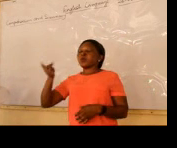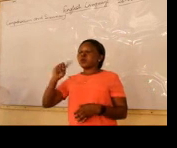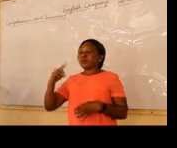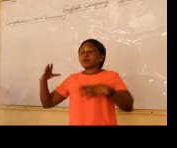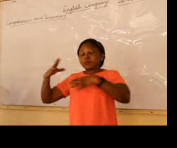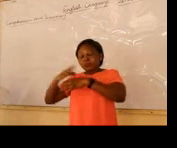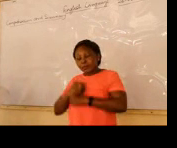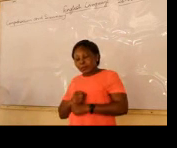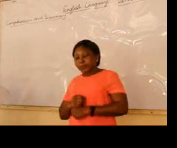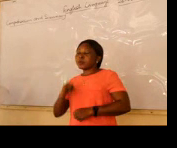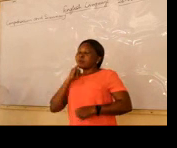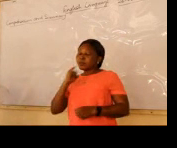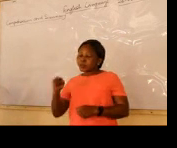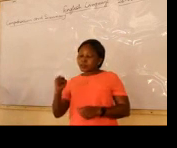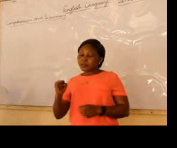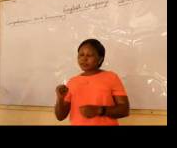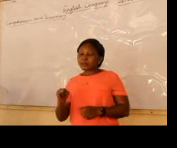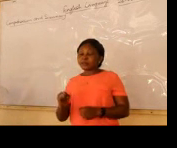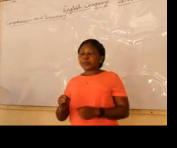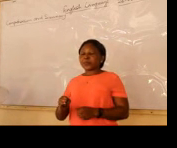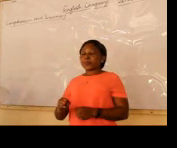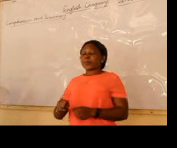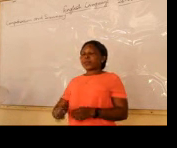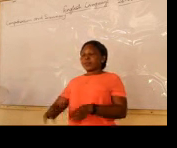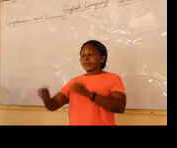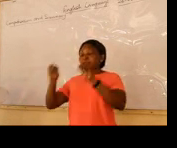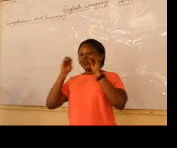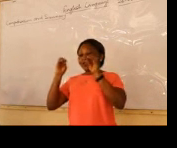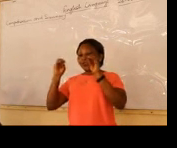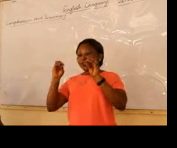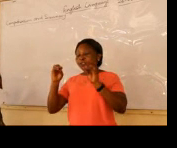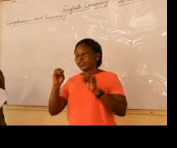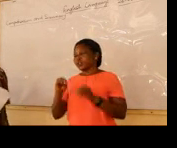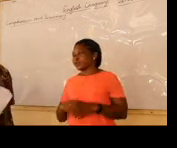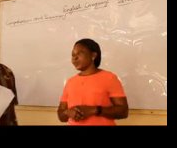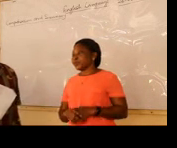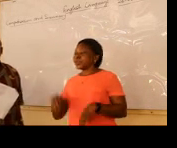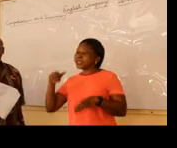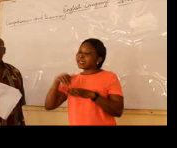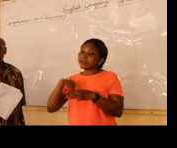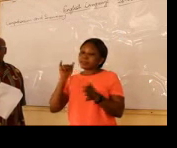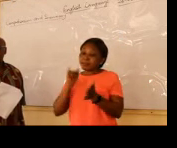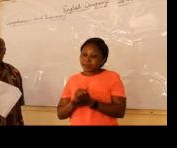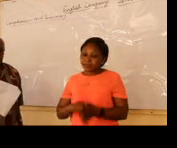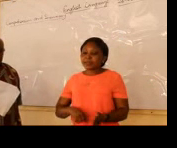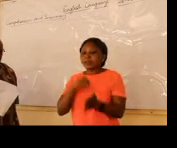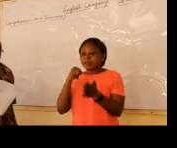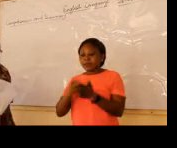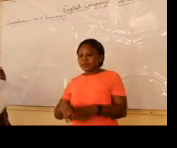briefly treated. And in that, it said,